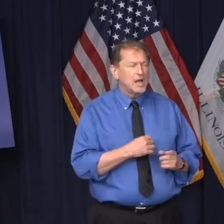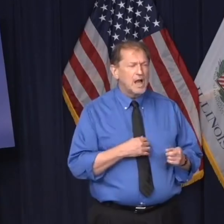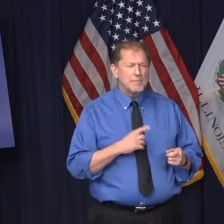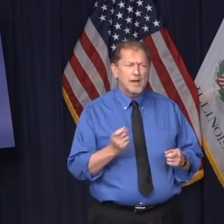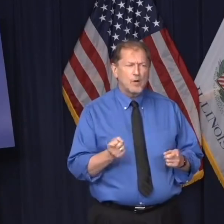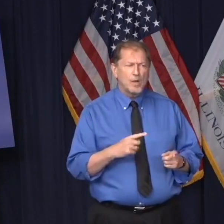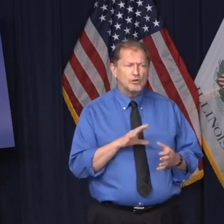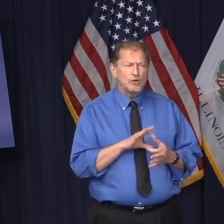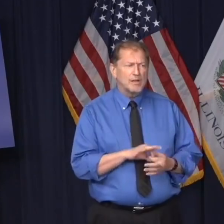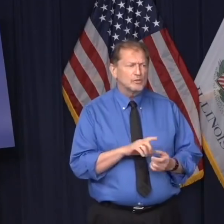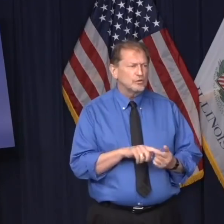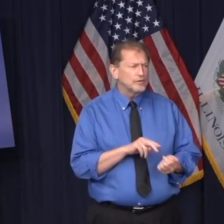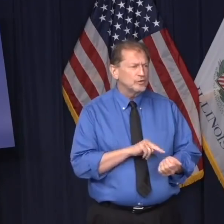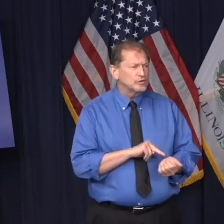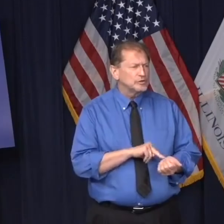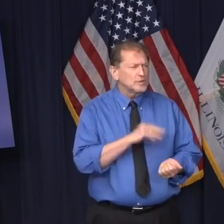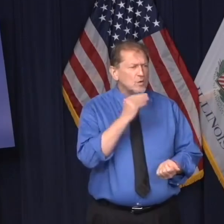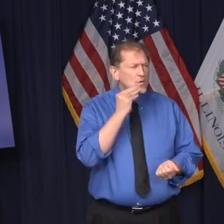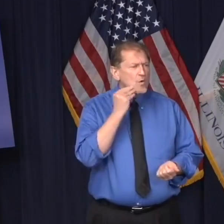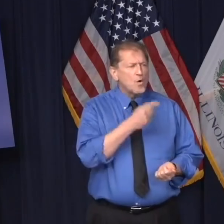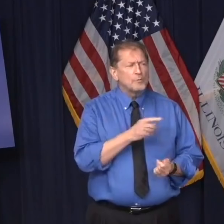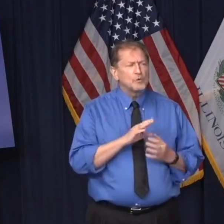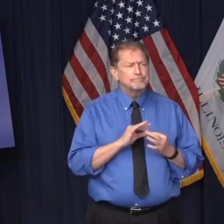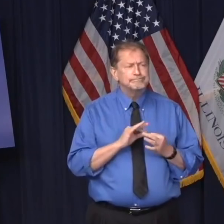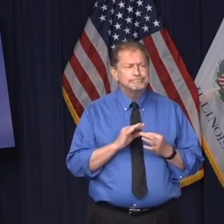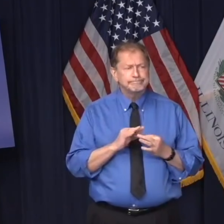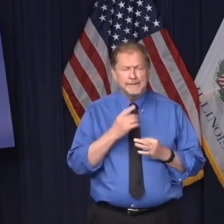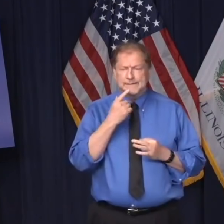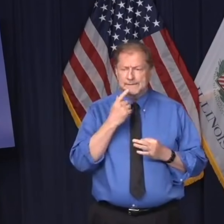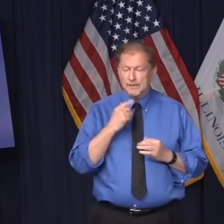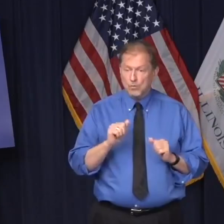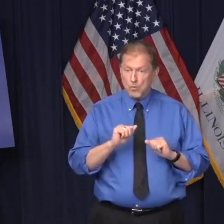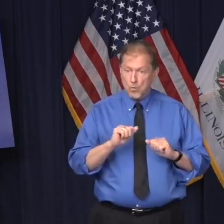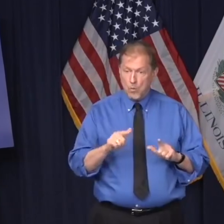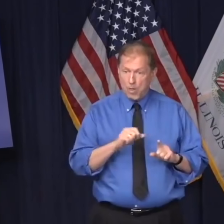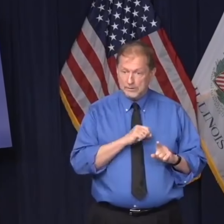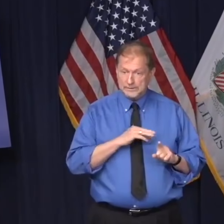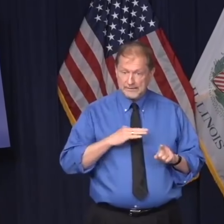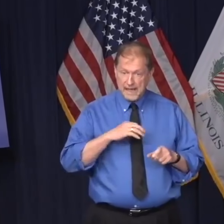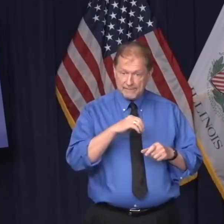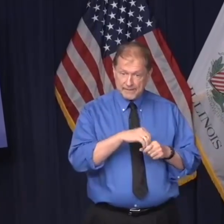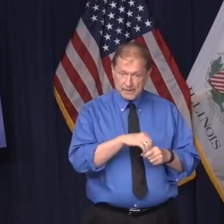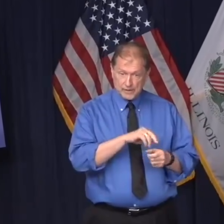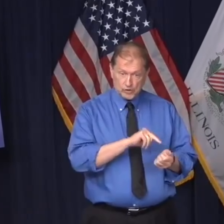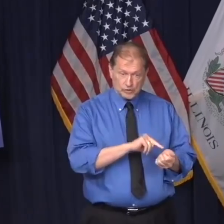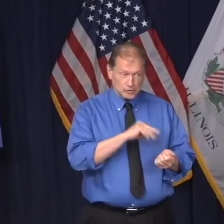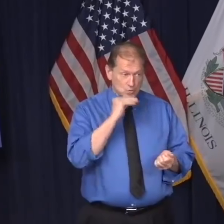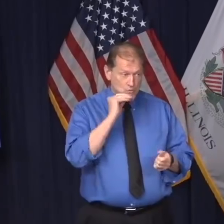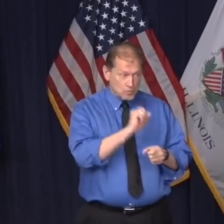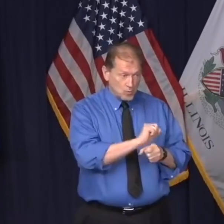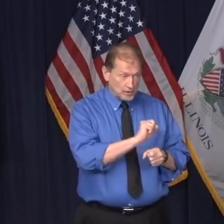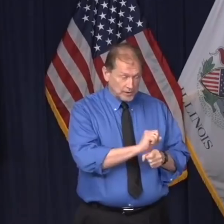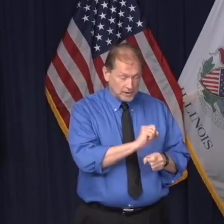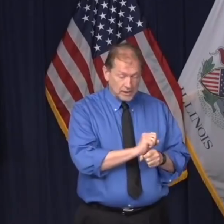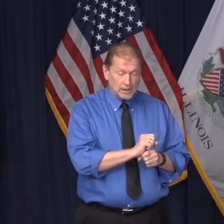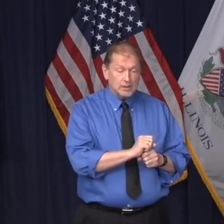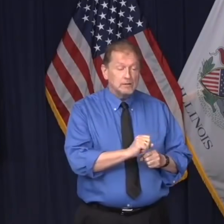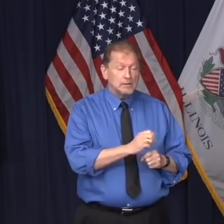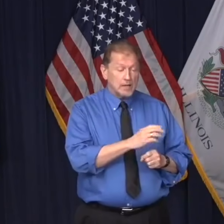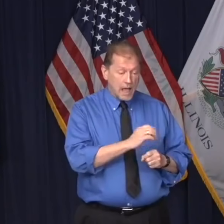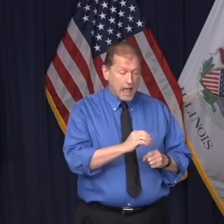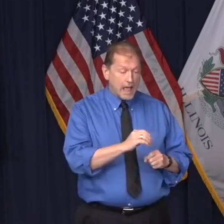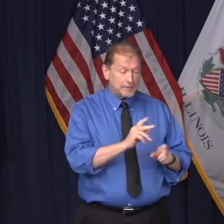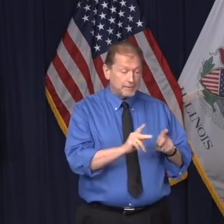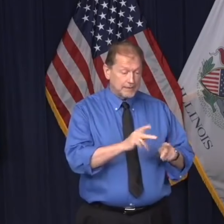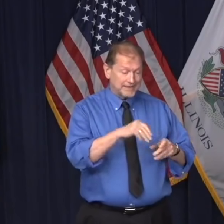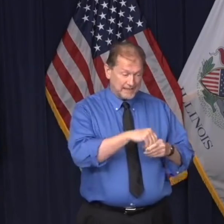home statistics that you mentioned earlier. So all staff and residents at homes without cases are being